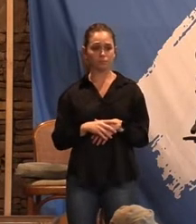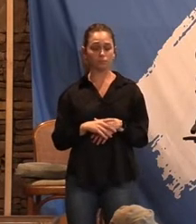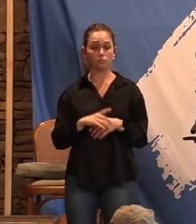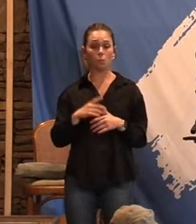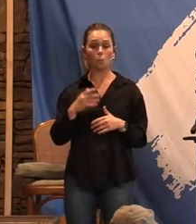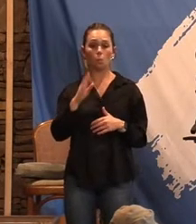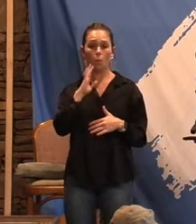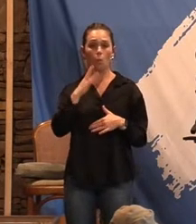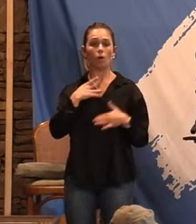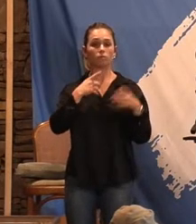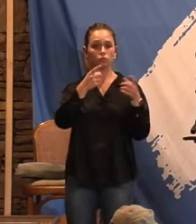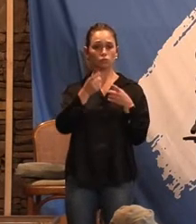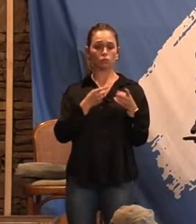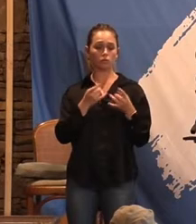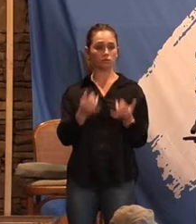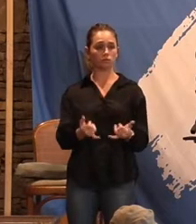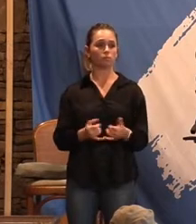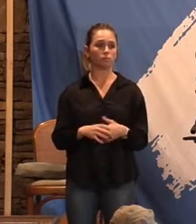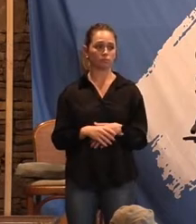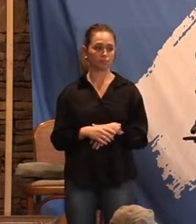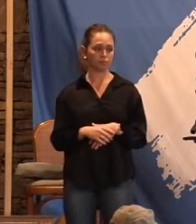have control of it now.